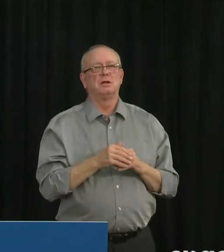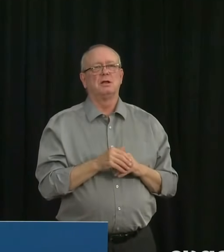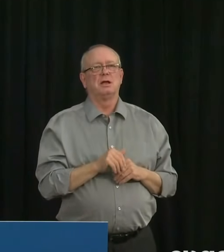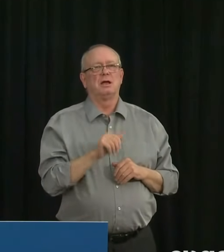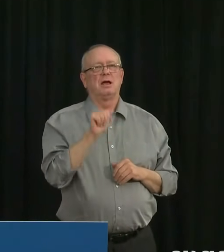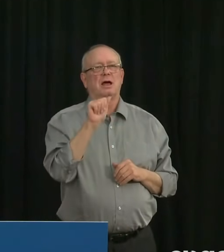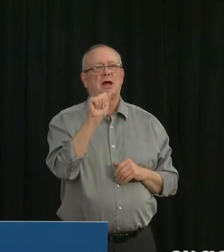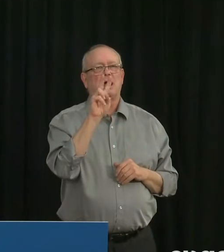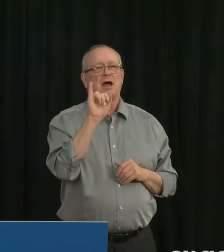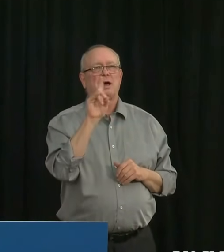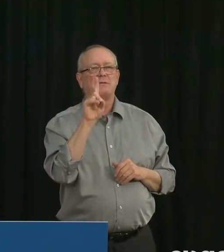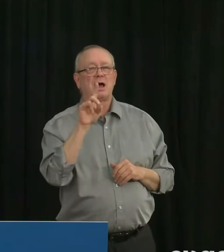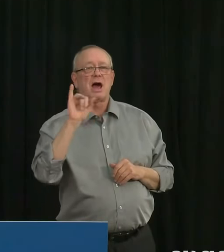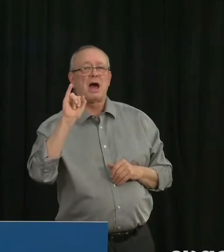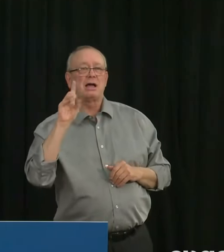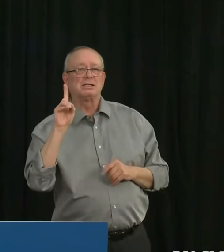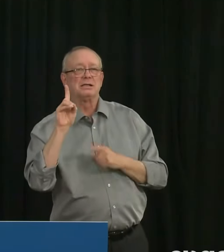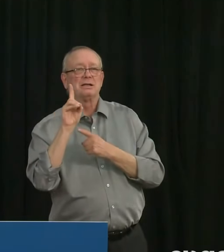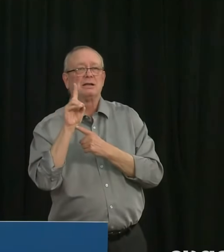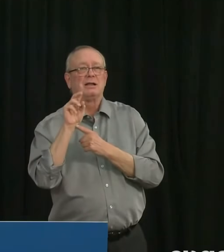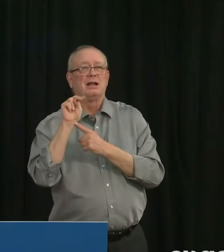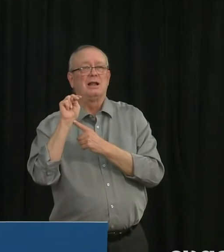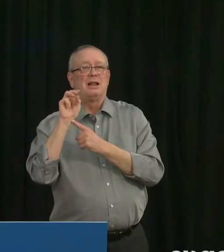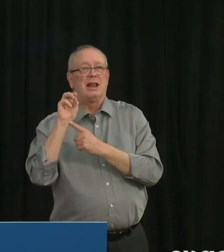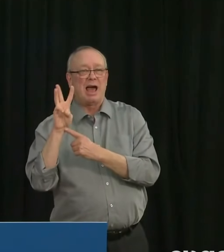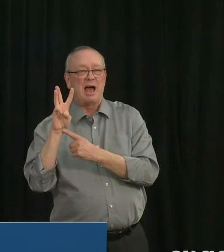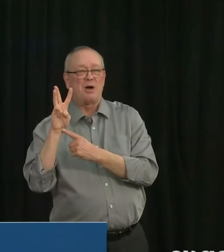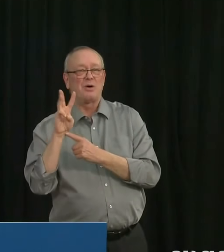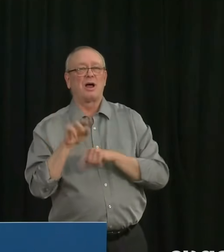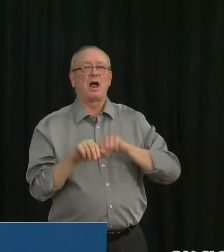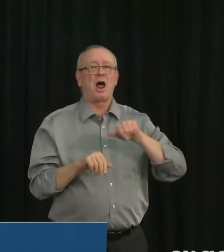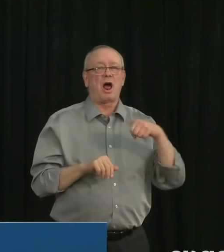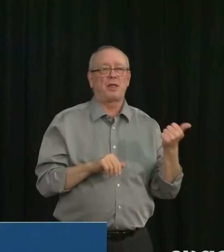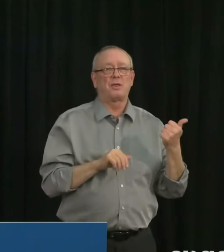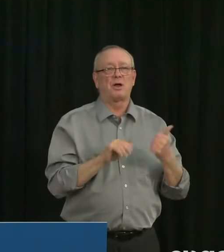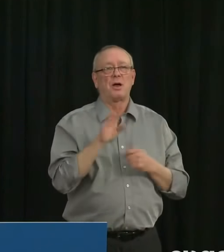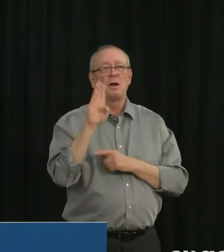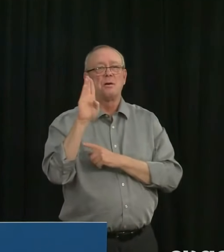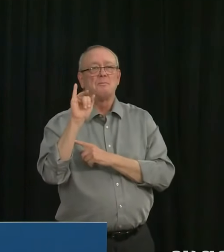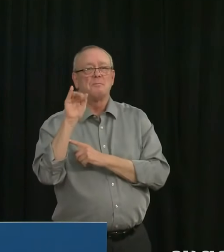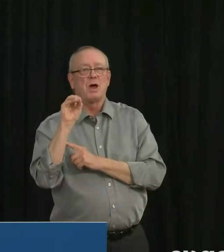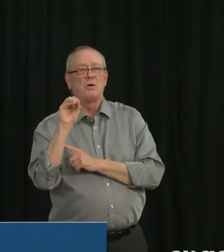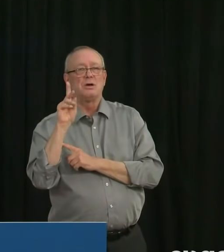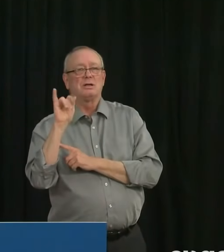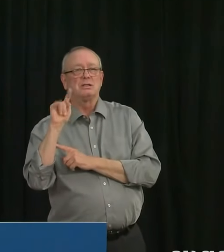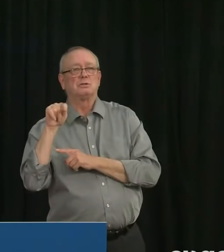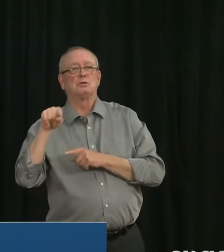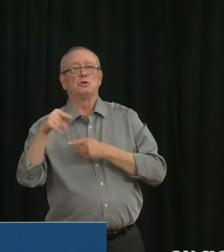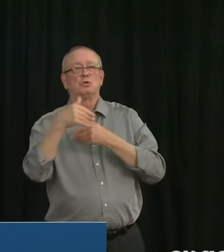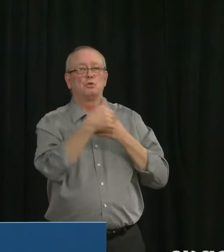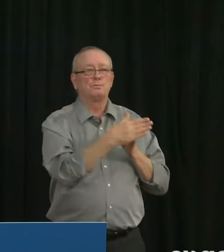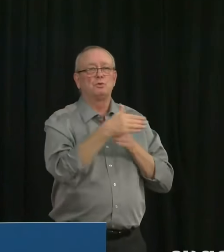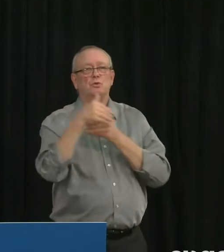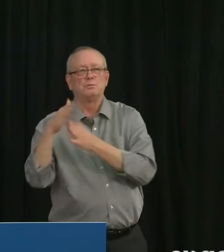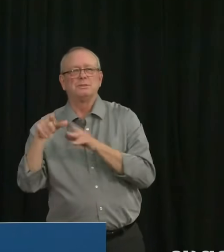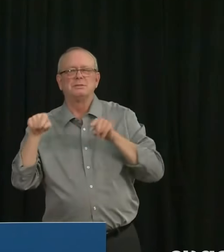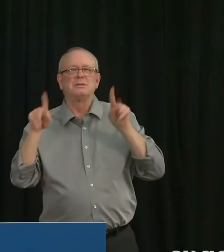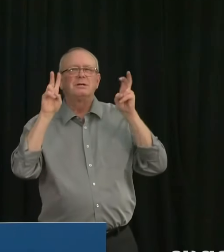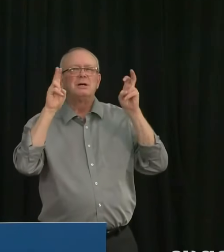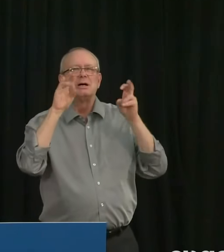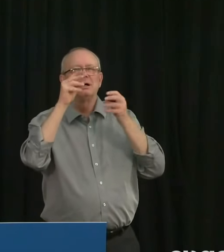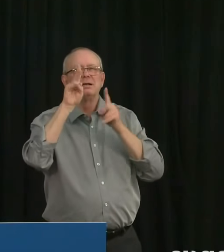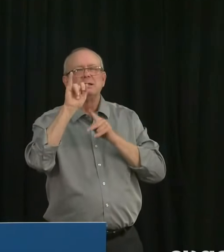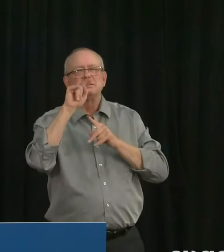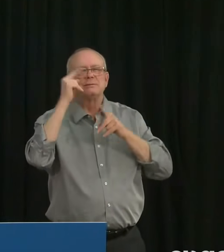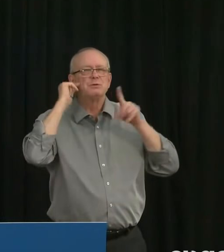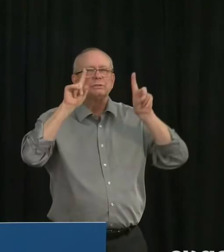Abbott PanBio COVID-19 testing kits, which have both been approved by Health Canada. We've received